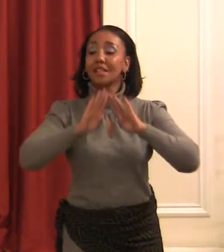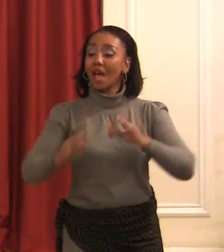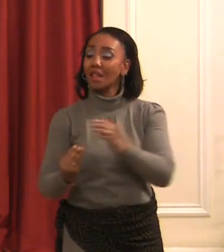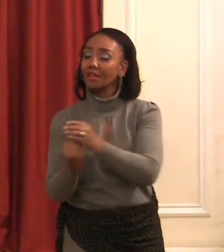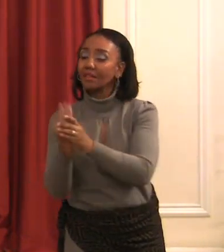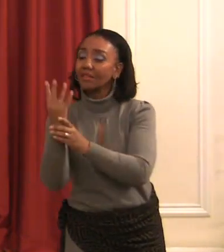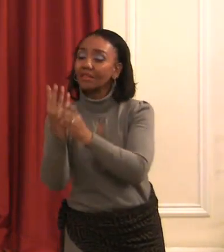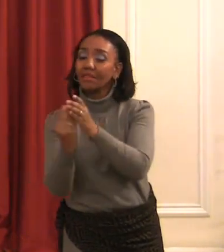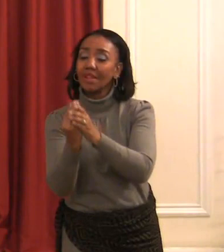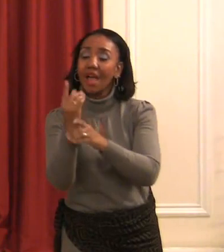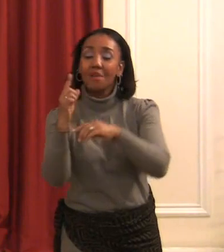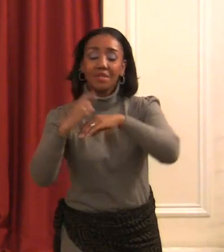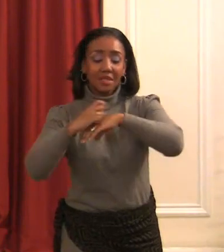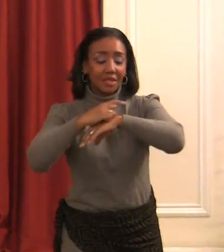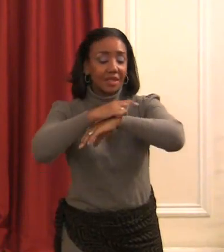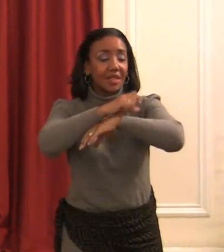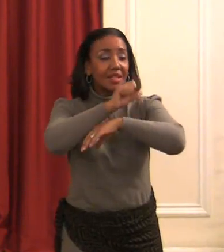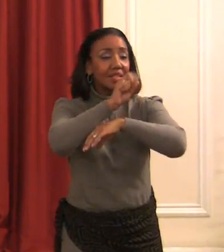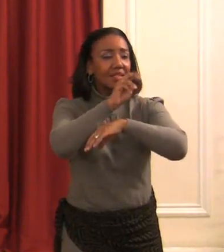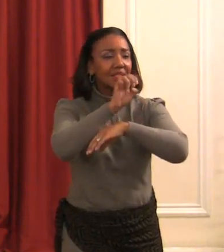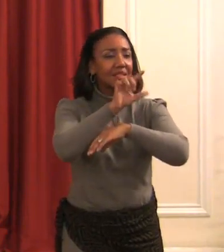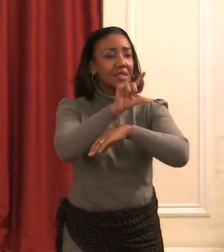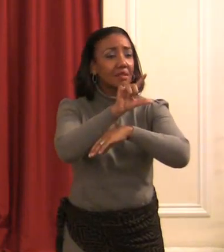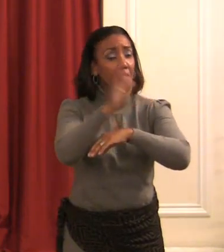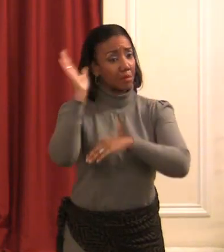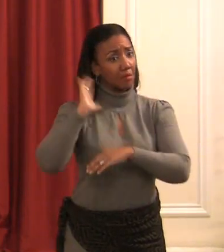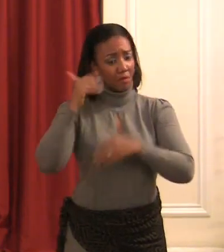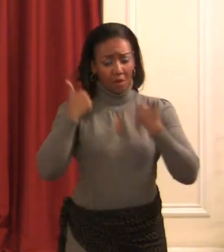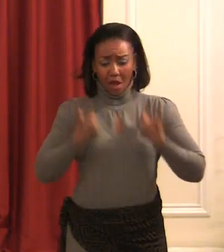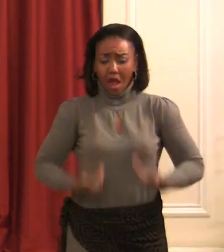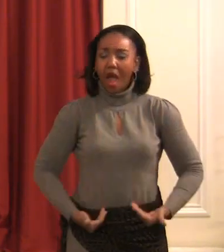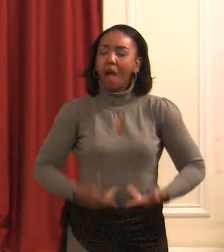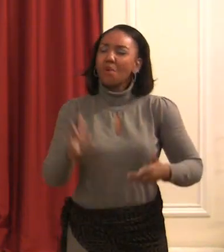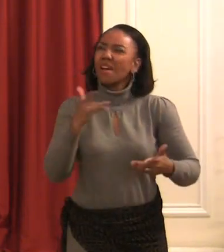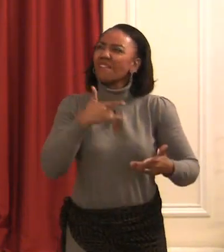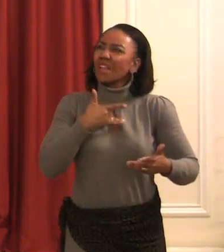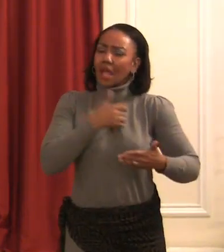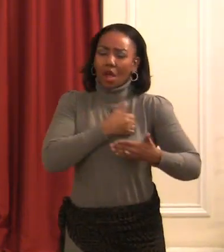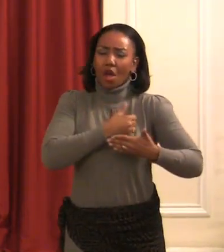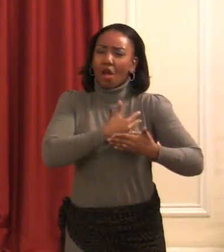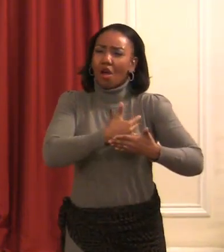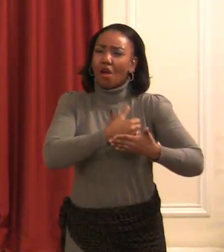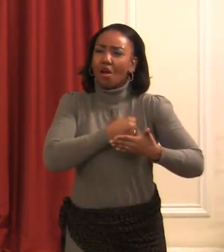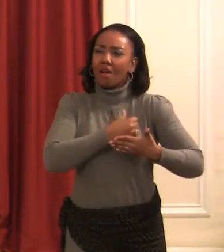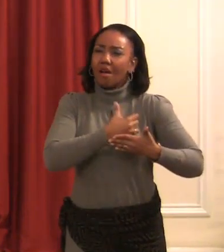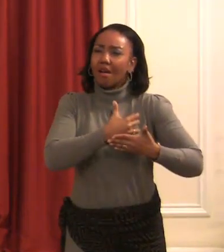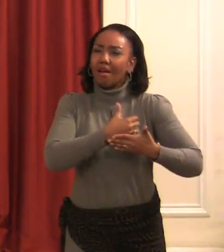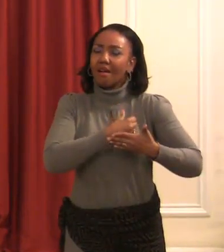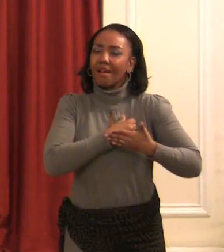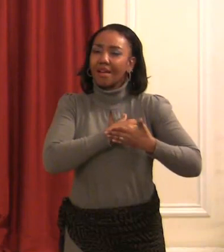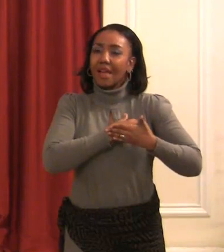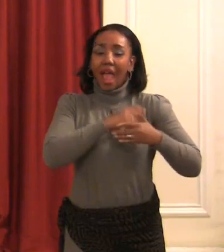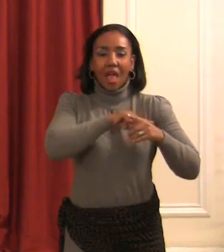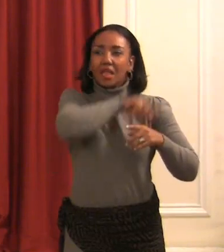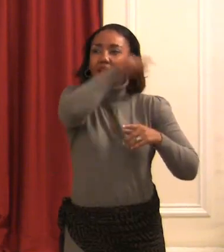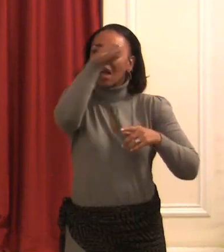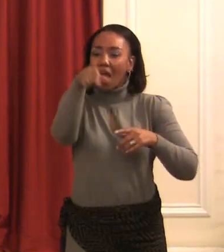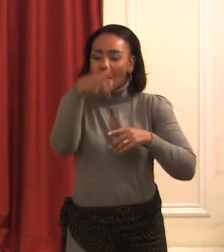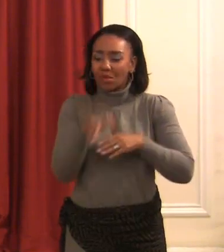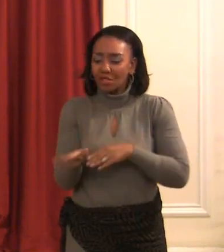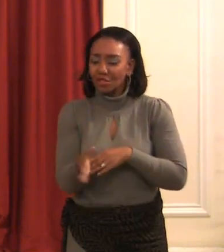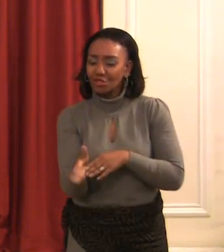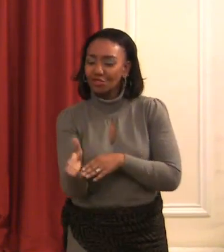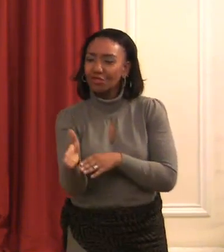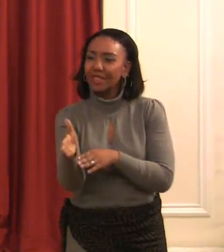flowers, and snails. For a time I lived as a beating heart. Another life found me swimming upstream toward